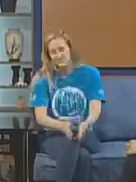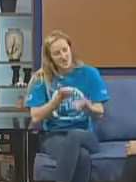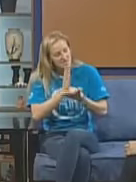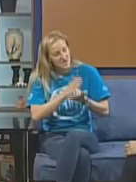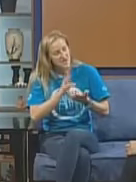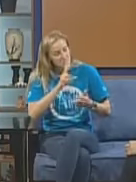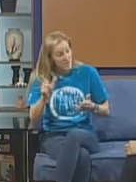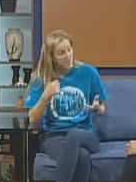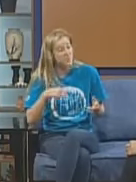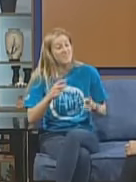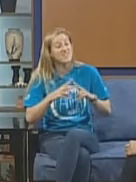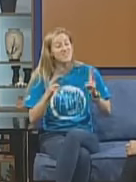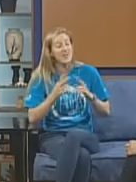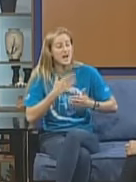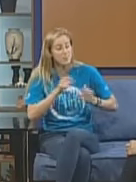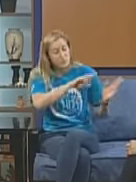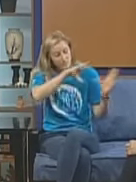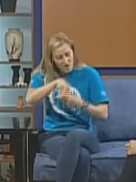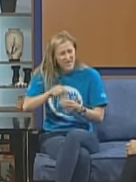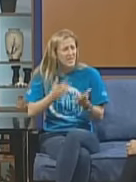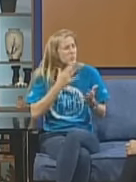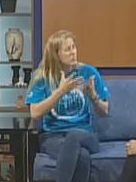we're very, very happy to have you here and thank you for everything you're doing for the Guam community.